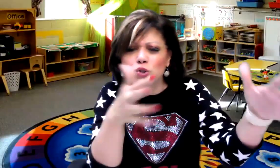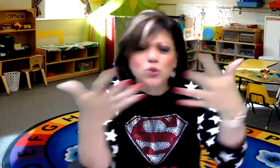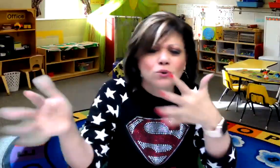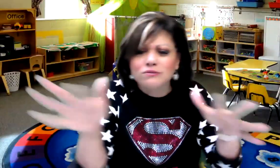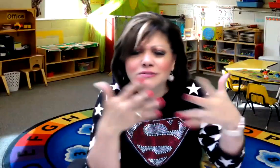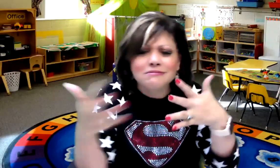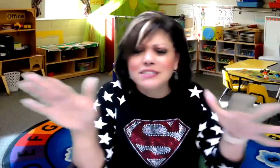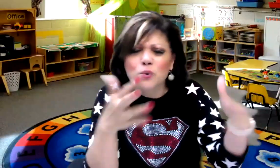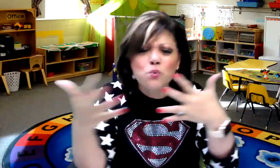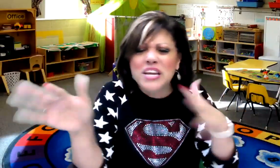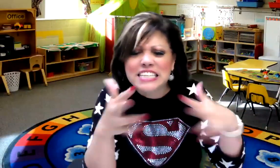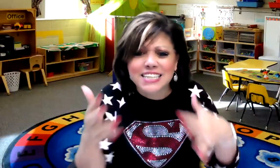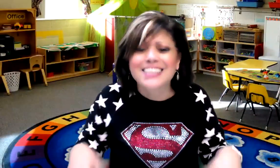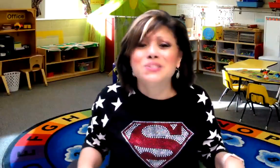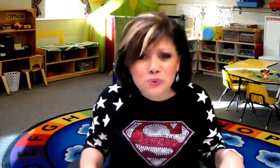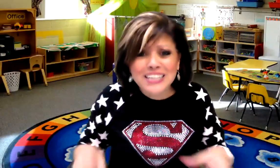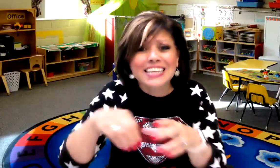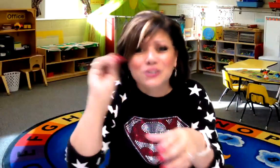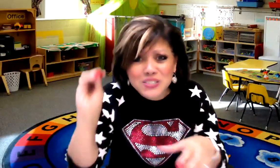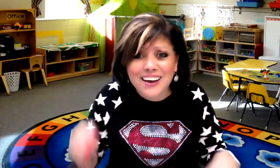Ventuoso. Windy. It's windy outside.